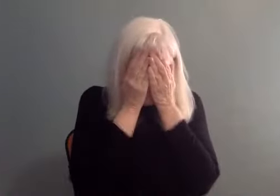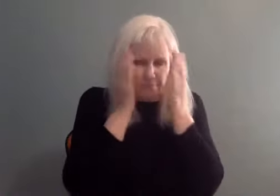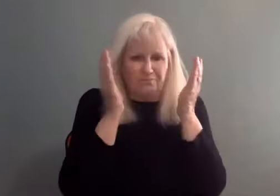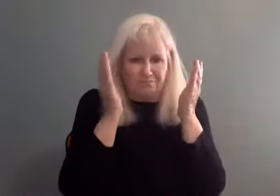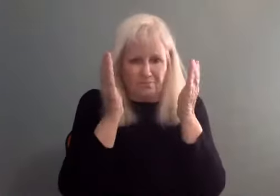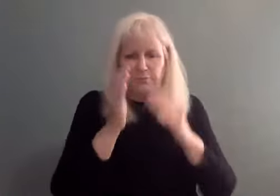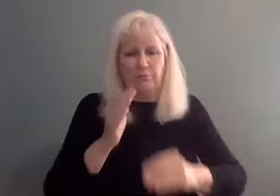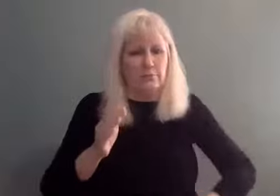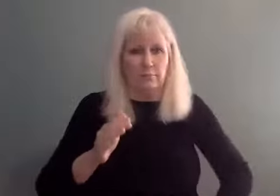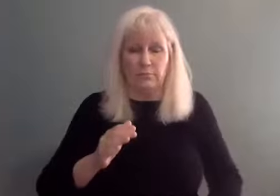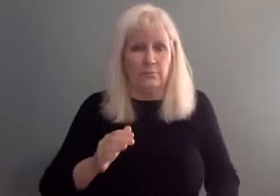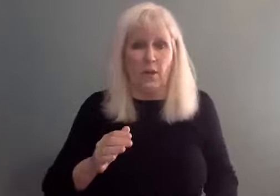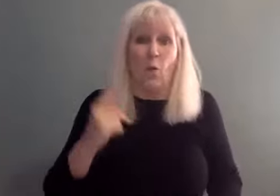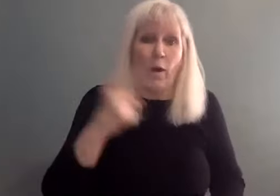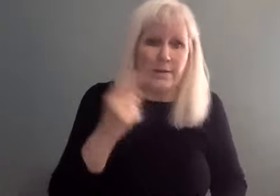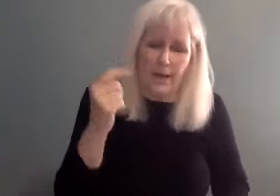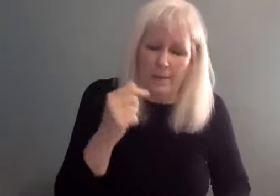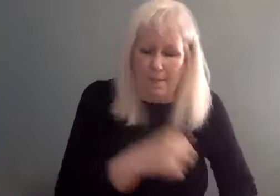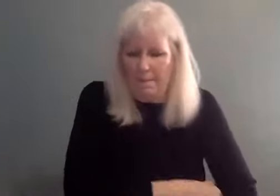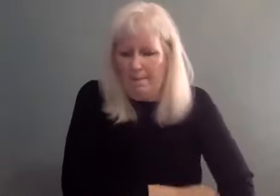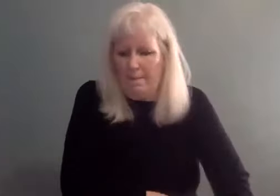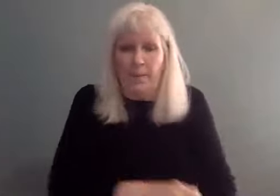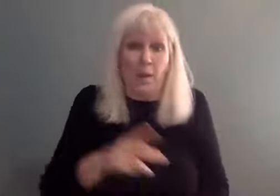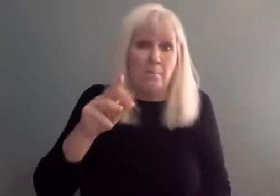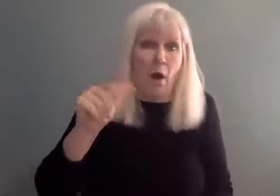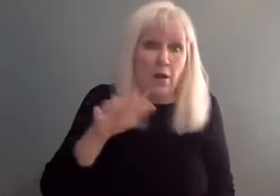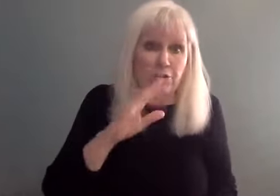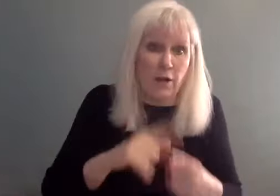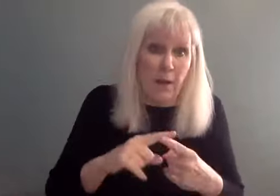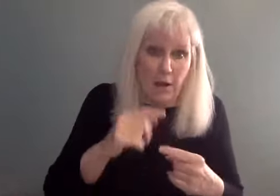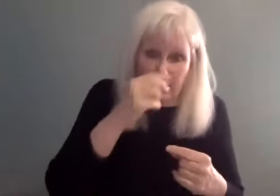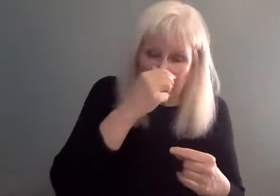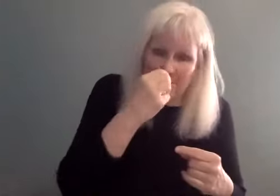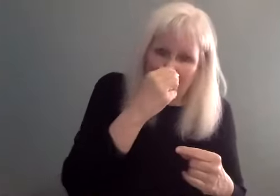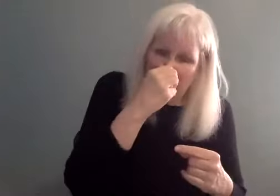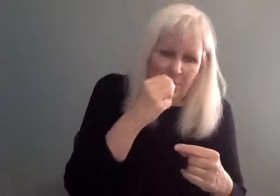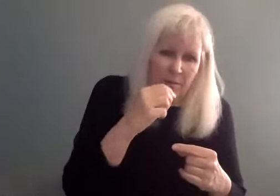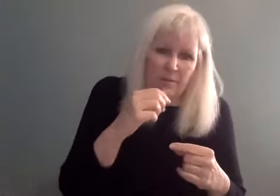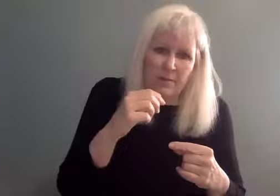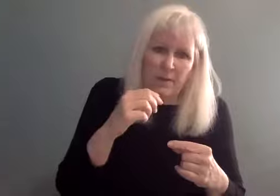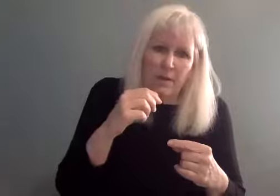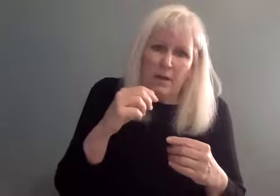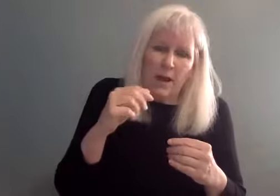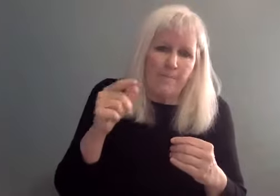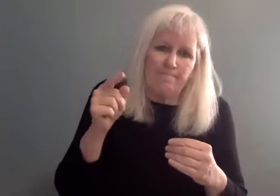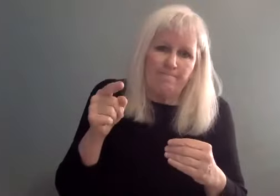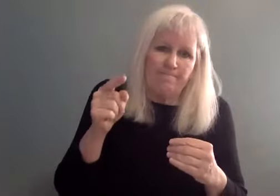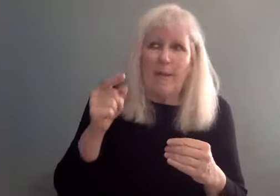And I walked in the house one day, and Paula talked about being in Prague. That's where my family on my dad's side is from. And they